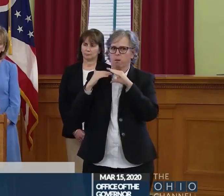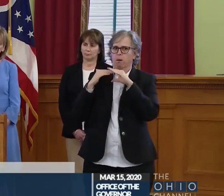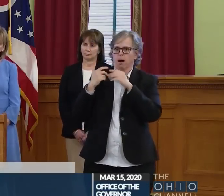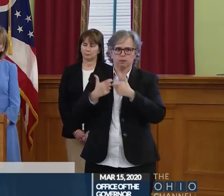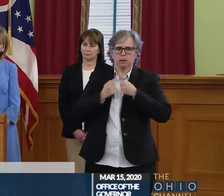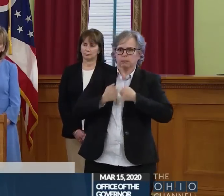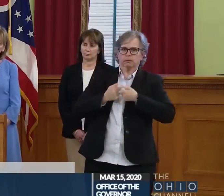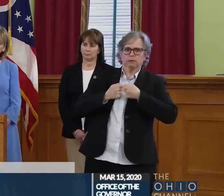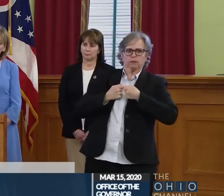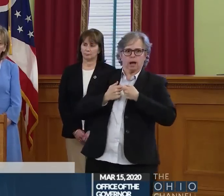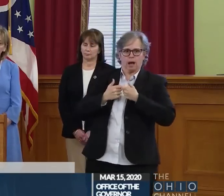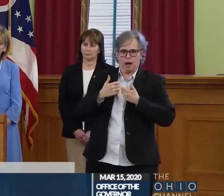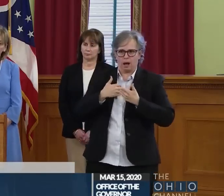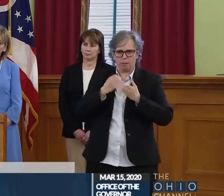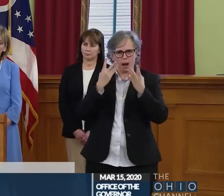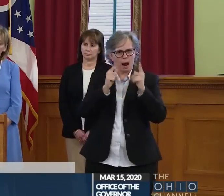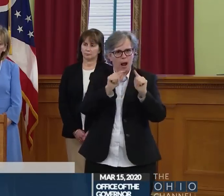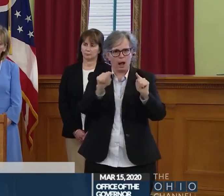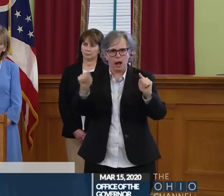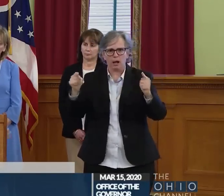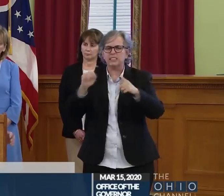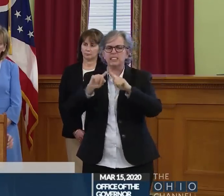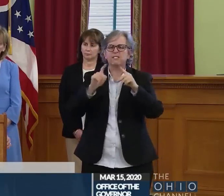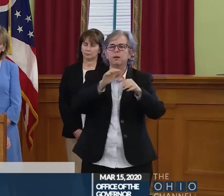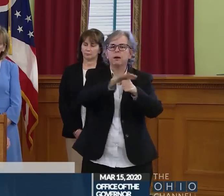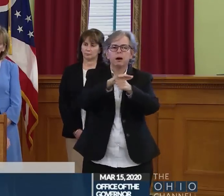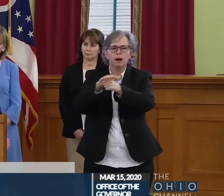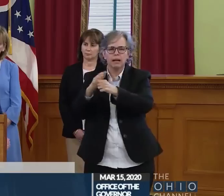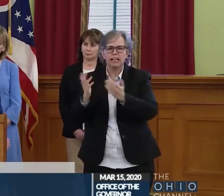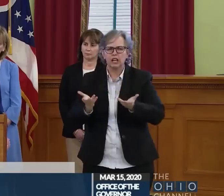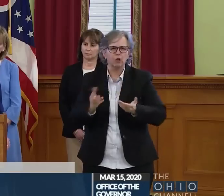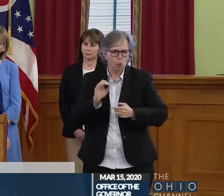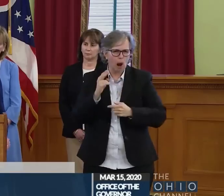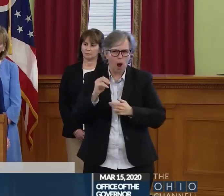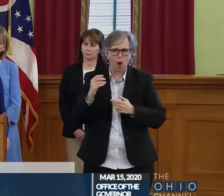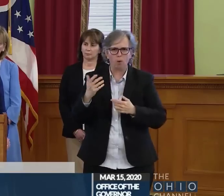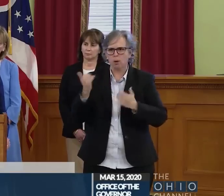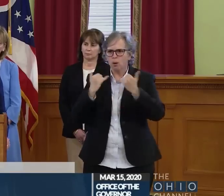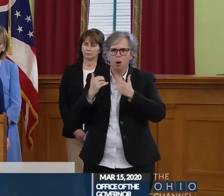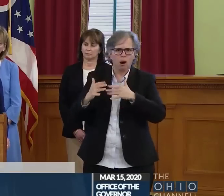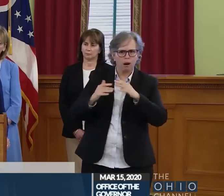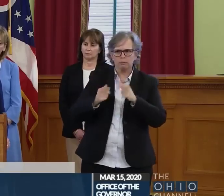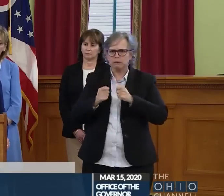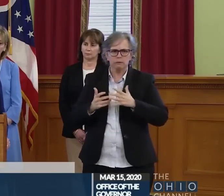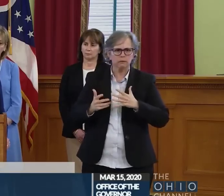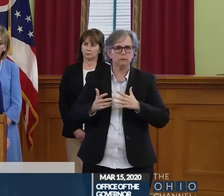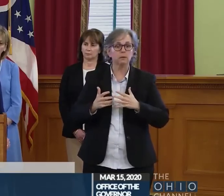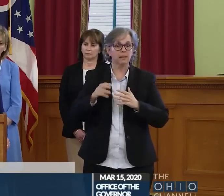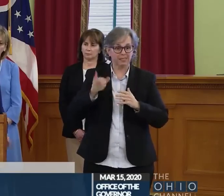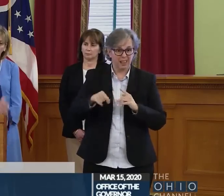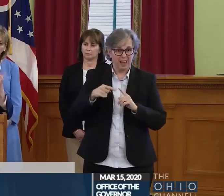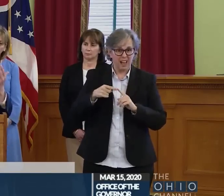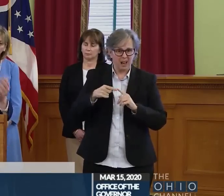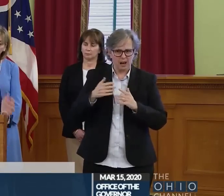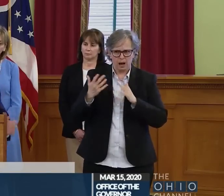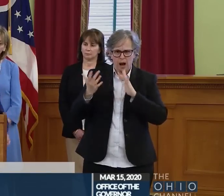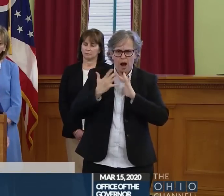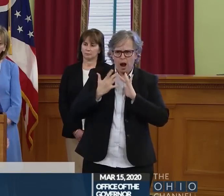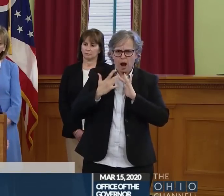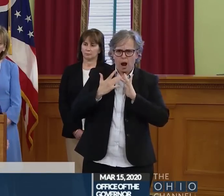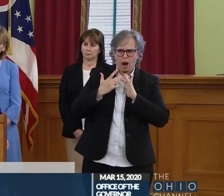people in different locations in Ohio. And each one that sent me something, once actually